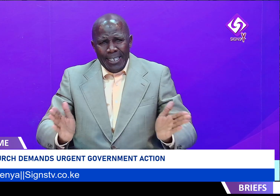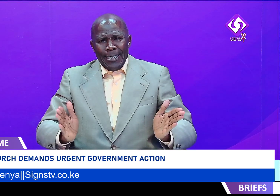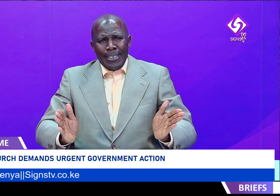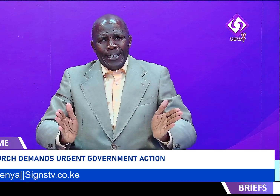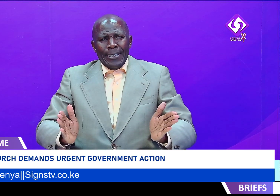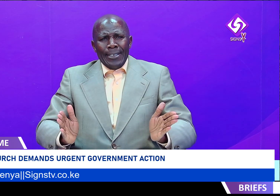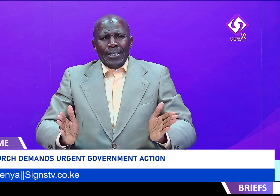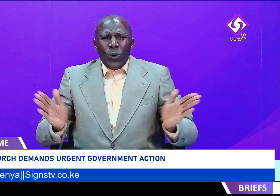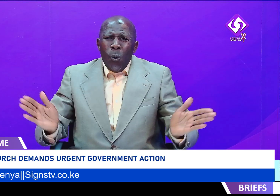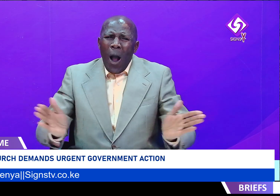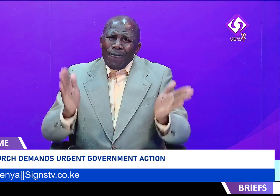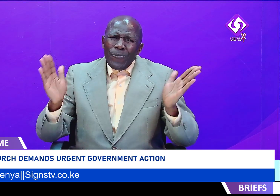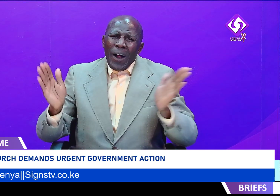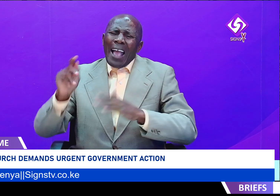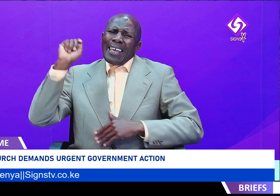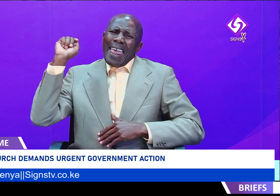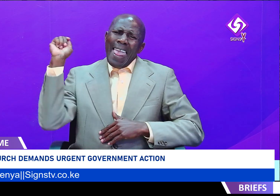Kenyans.